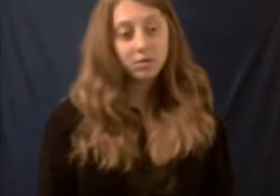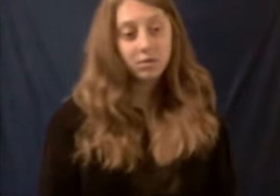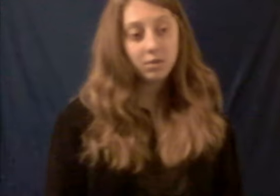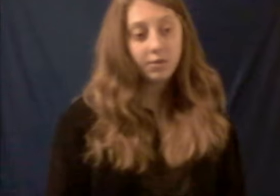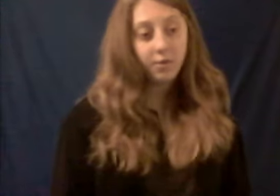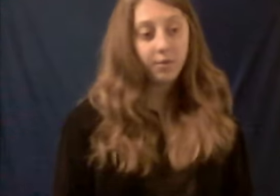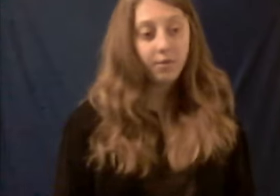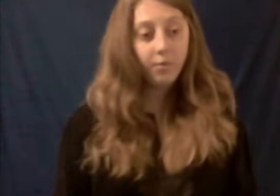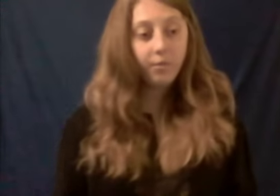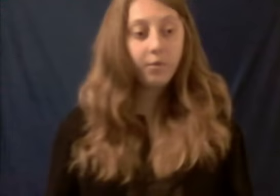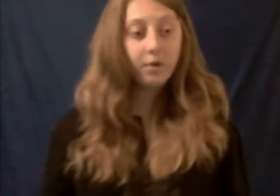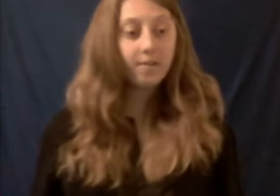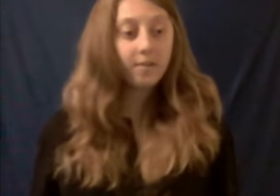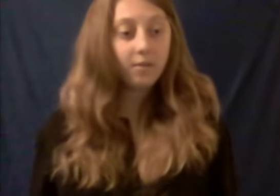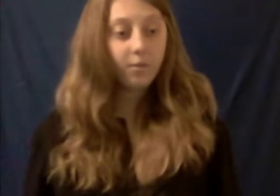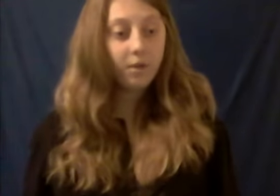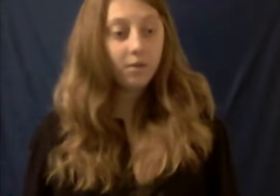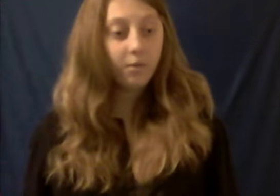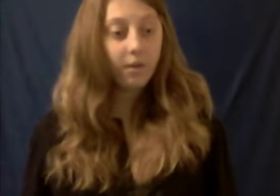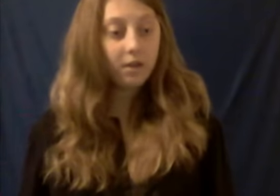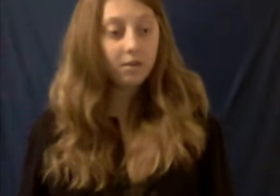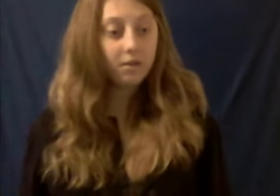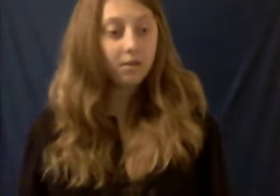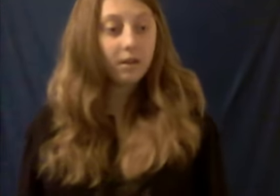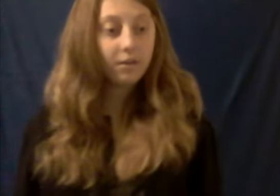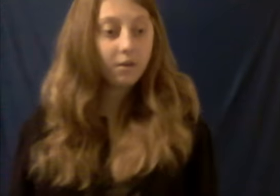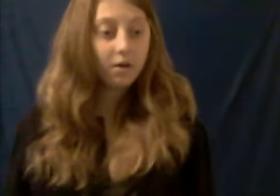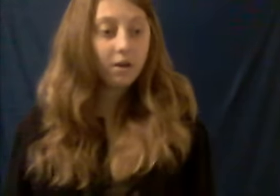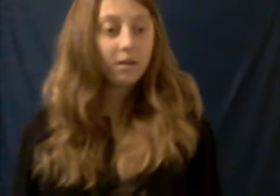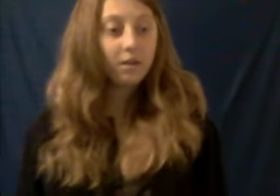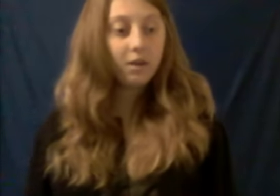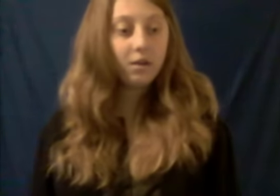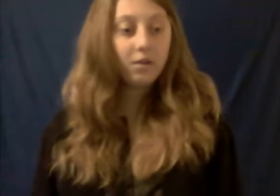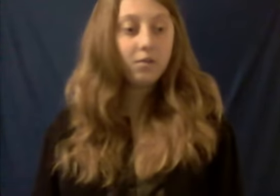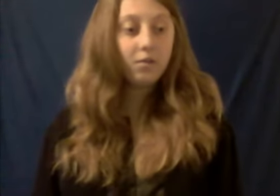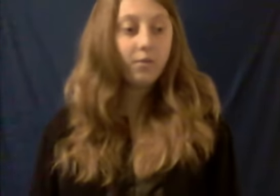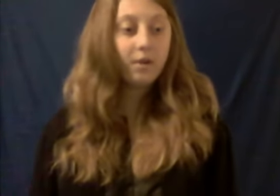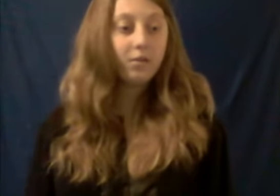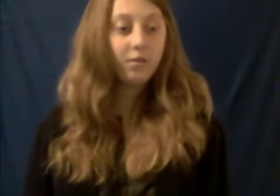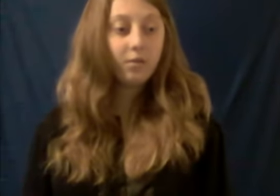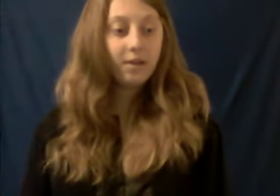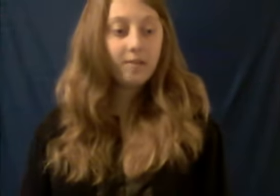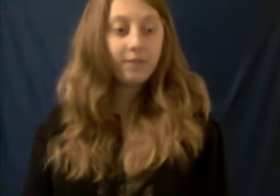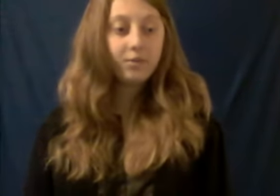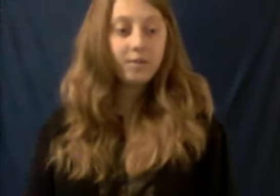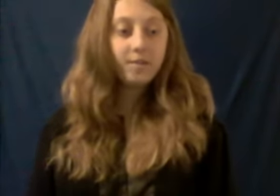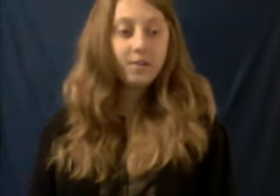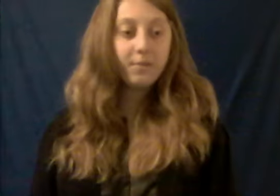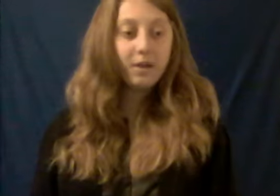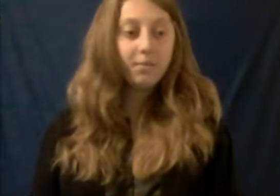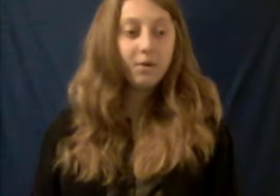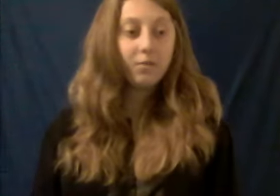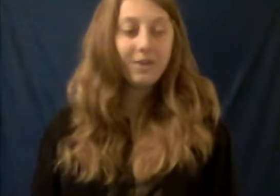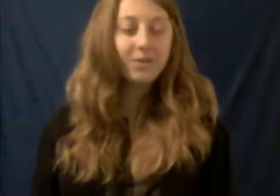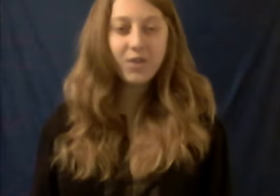So it's a 4 to 6 week wait to get the card and then you wait 2 days after to send the PIN number? Why don't you send